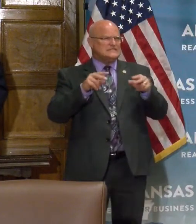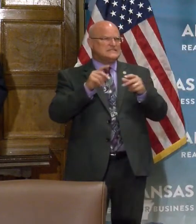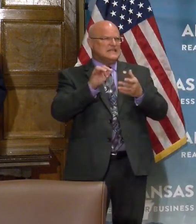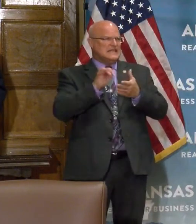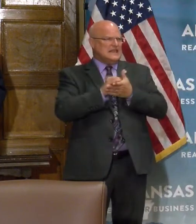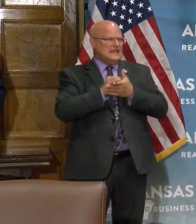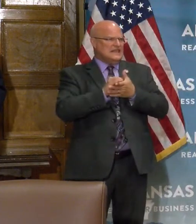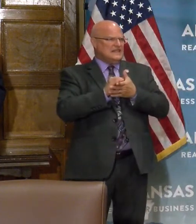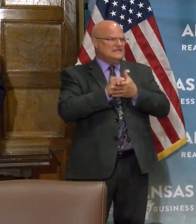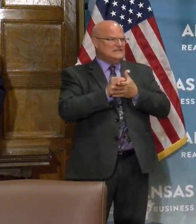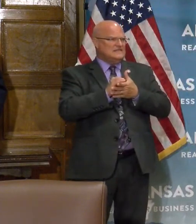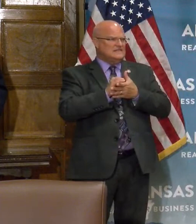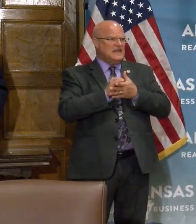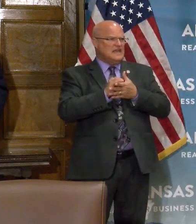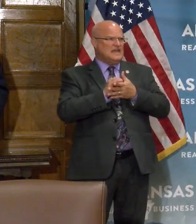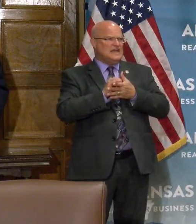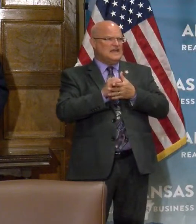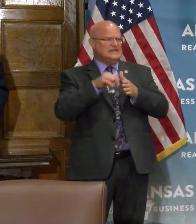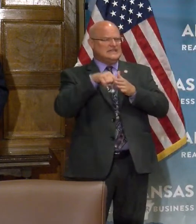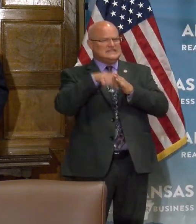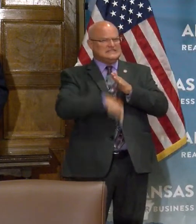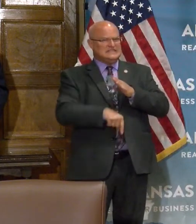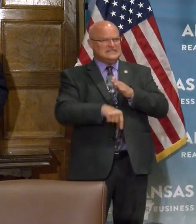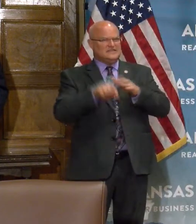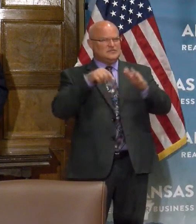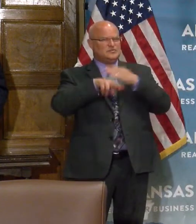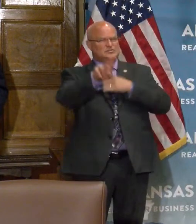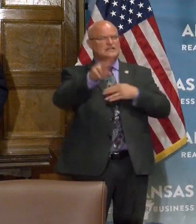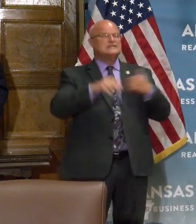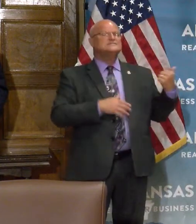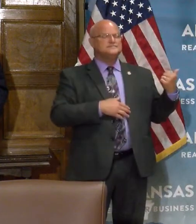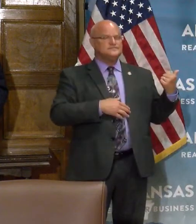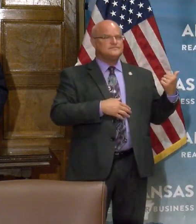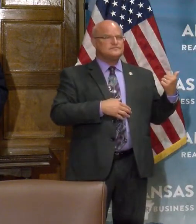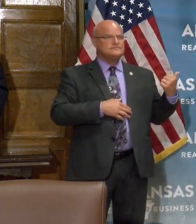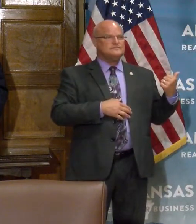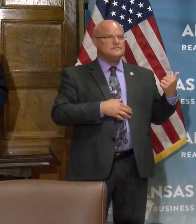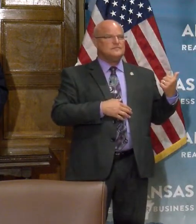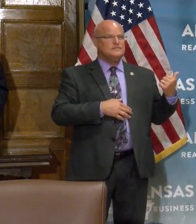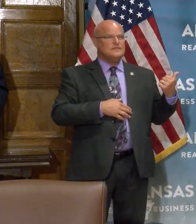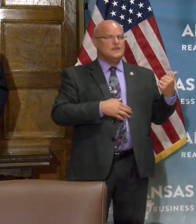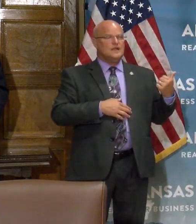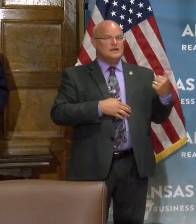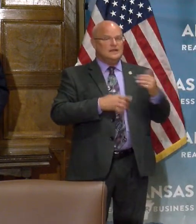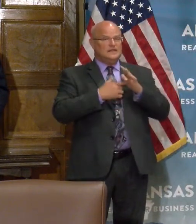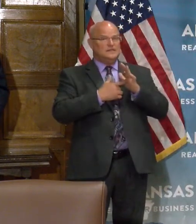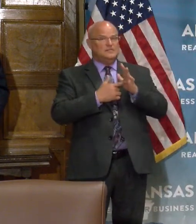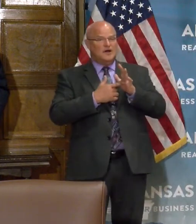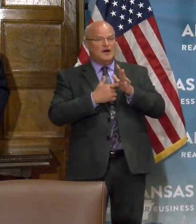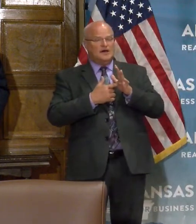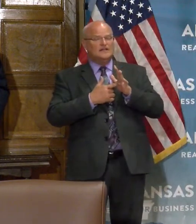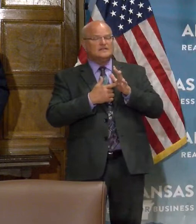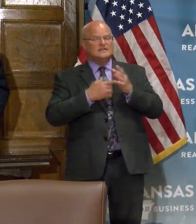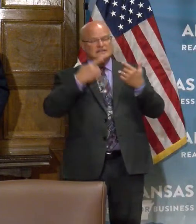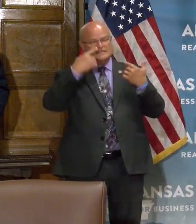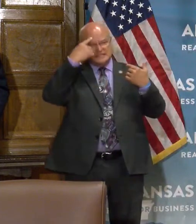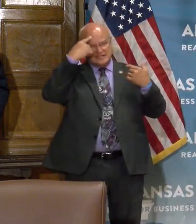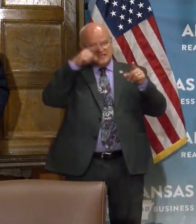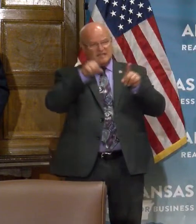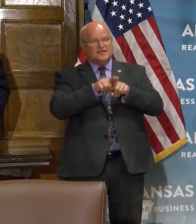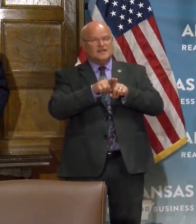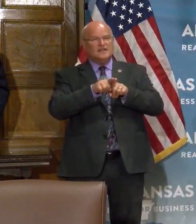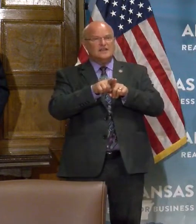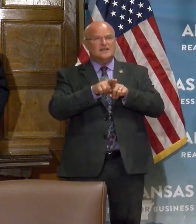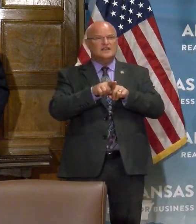that extent of a projection. So the model is a collaboration between the Bozeman College